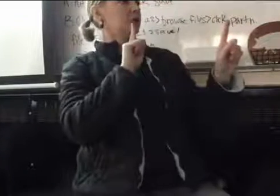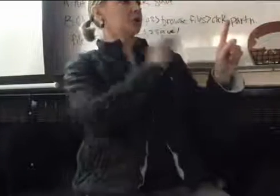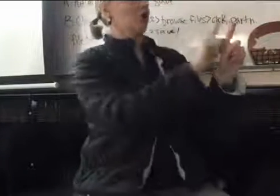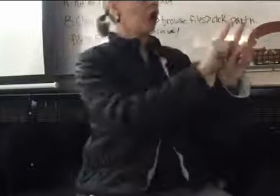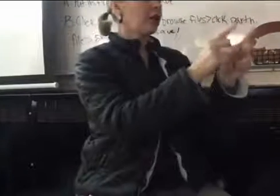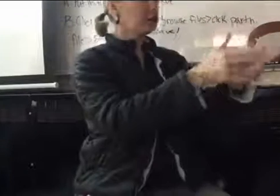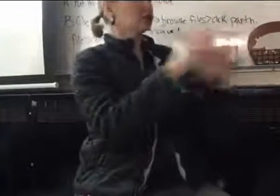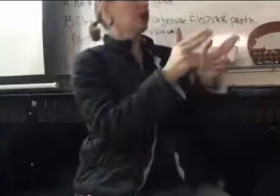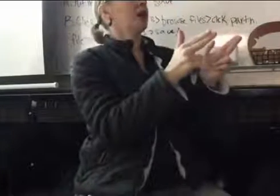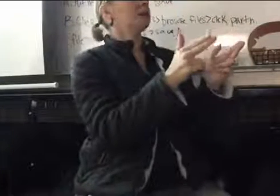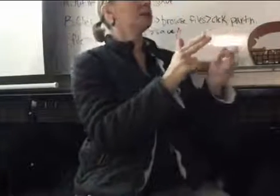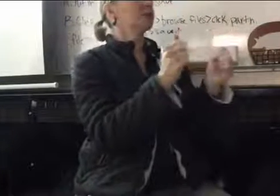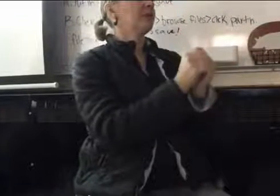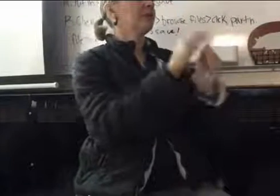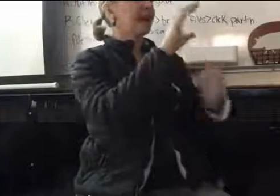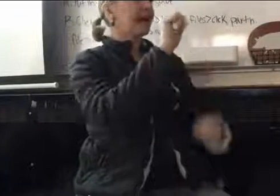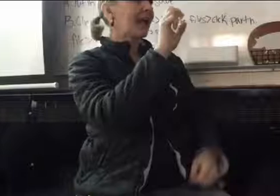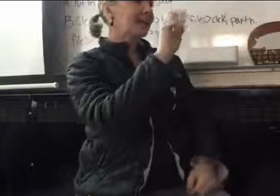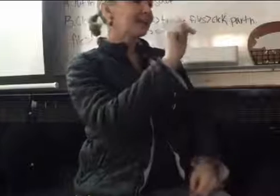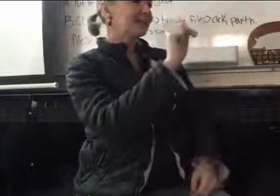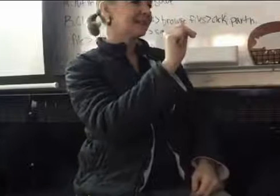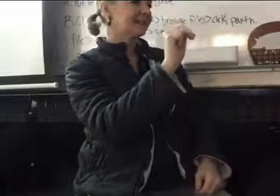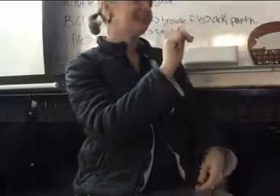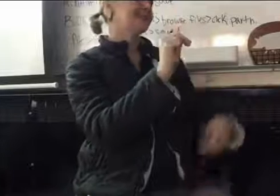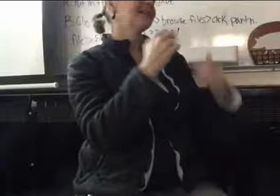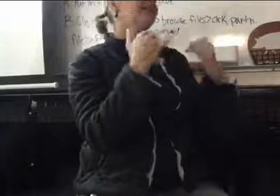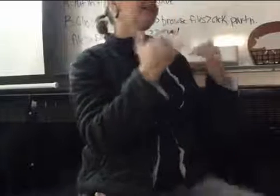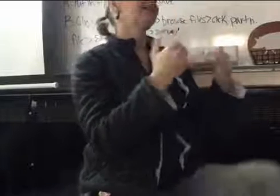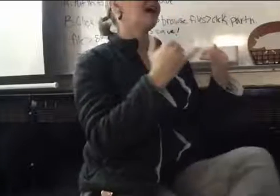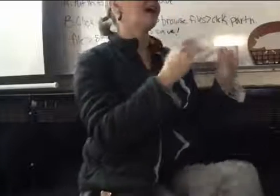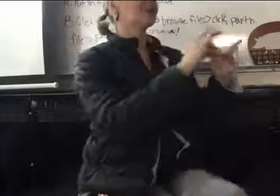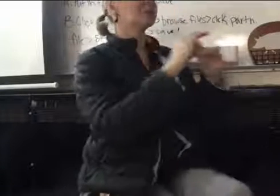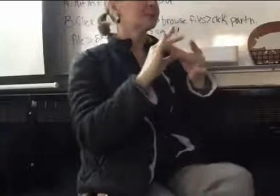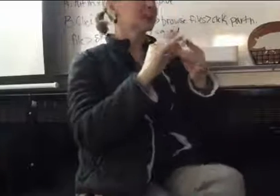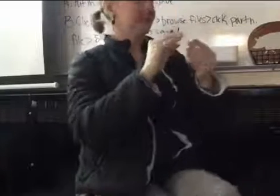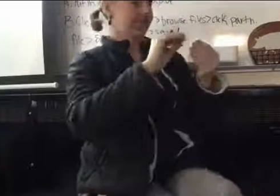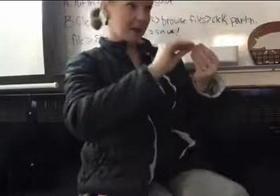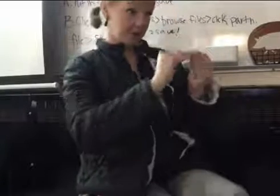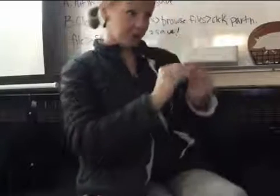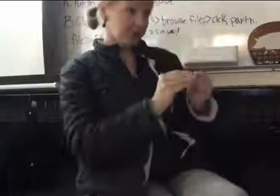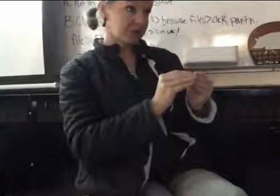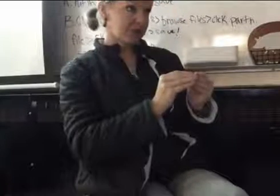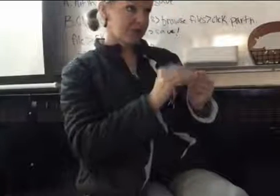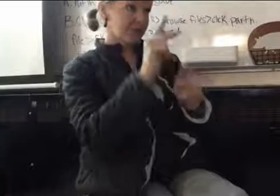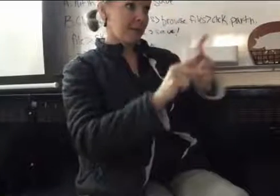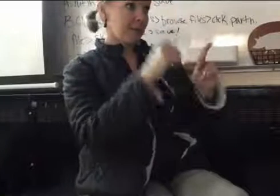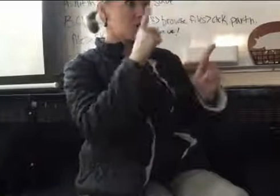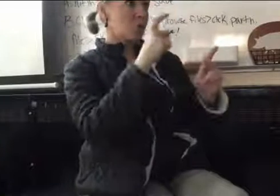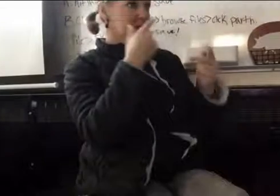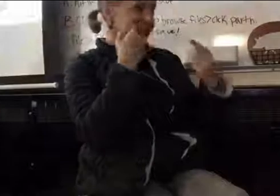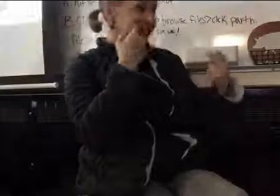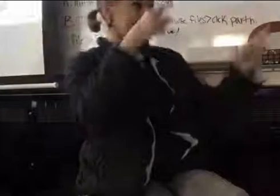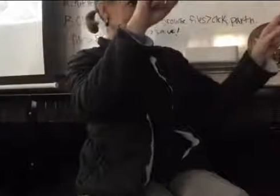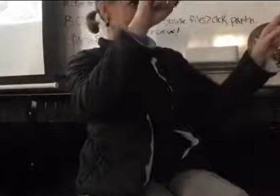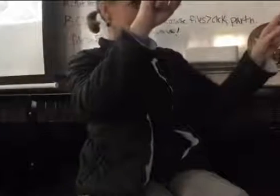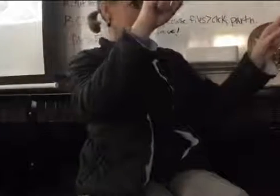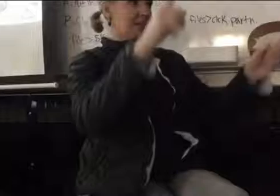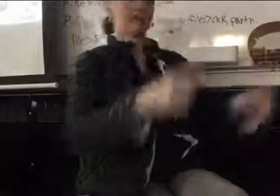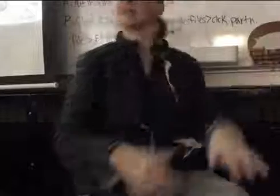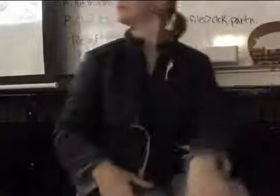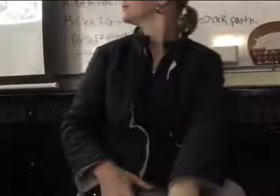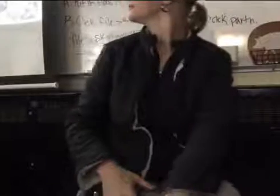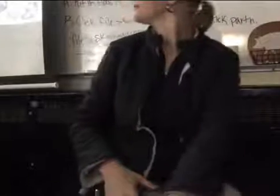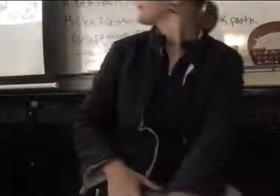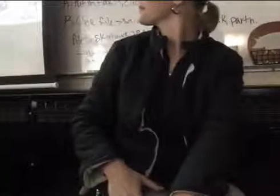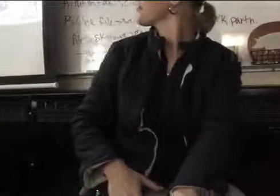got shot immediately with a cannon. Now, in terms of the numbers of people who made it over